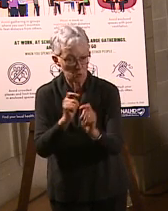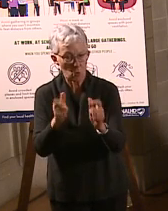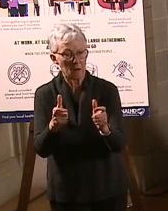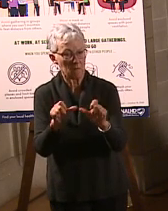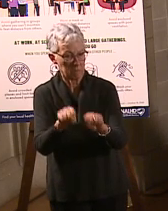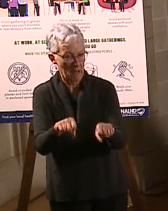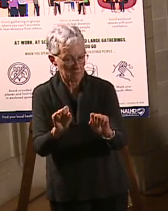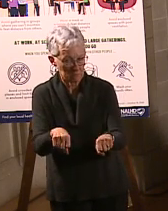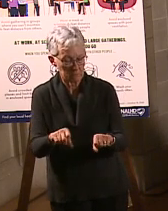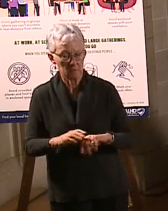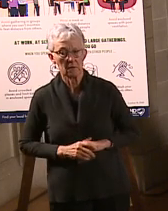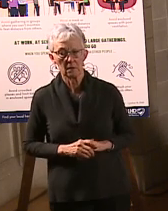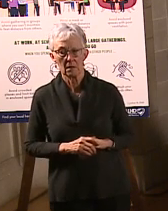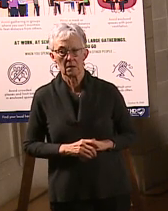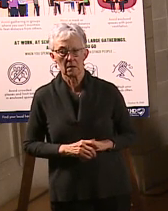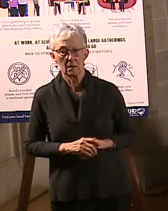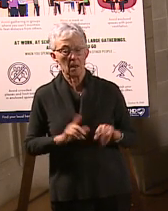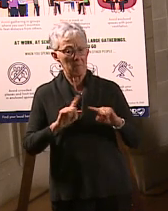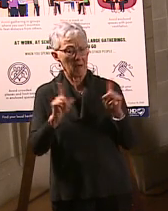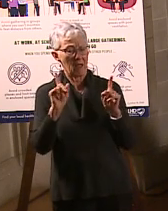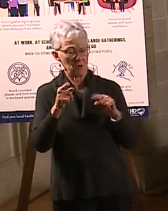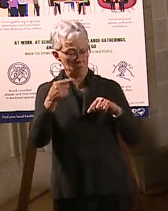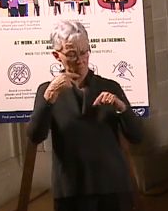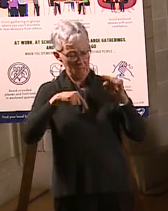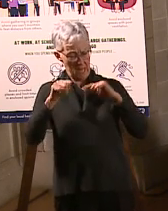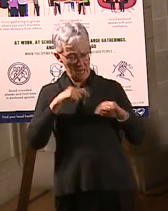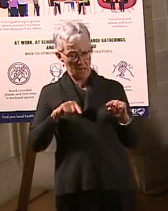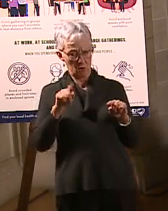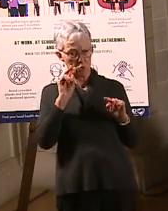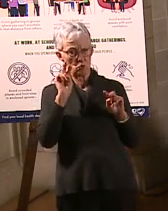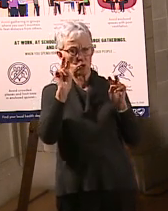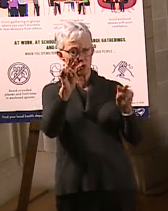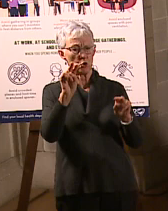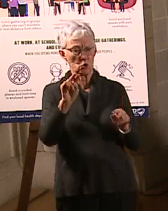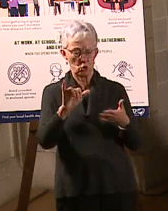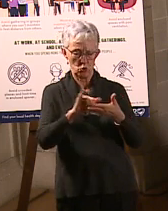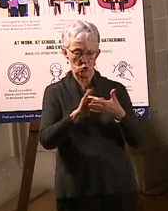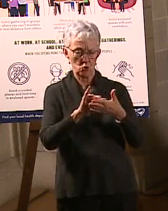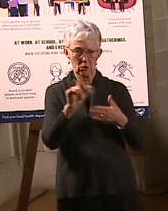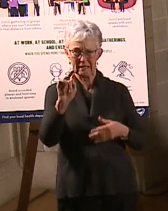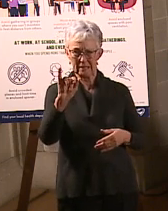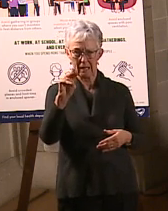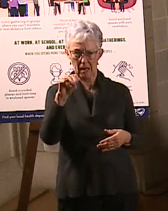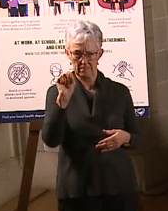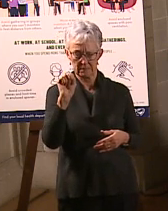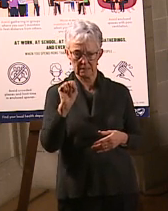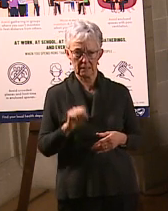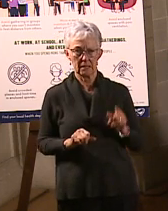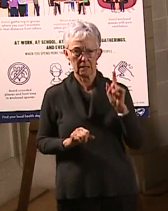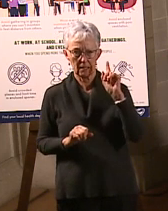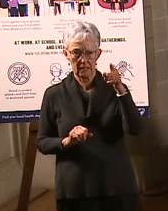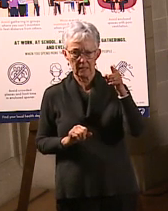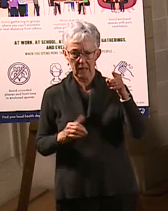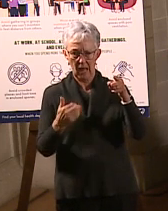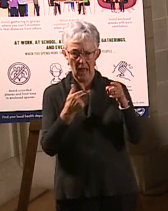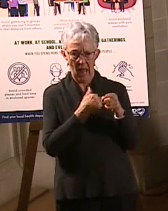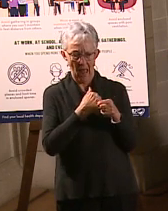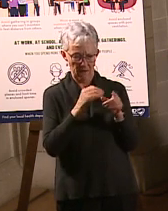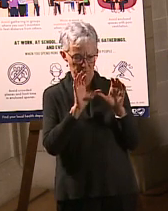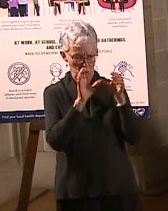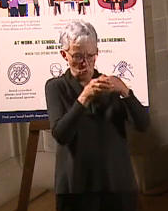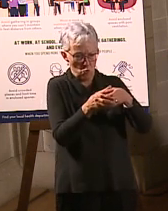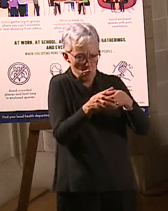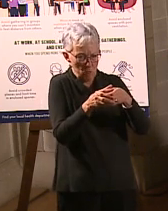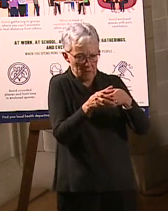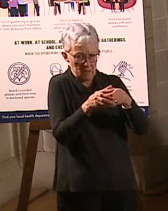actually look at, things like the New York Times and the charts they're doing, there's probably a pretty tight grouping of the